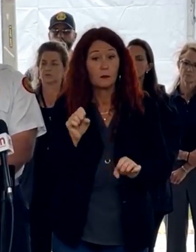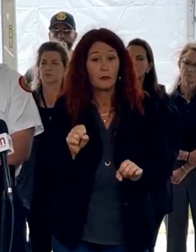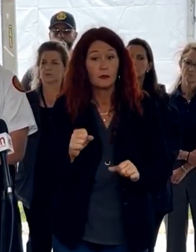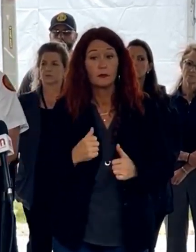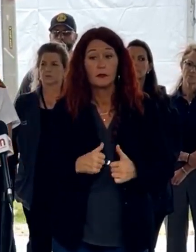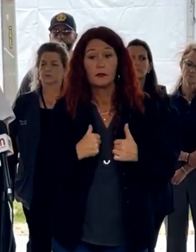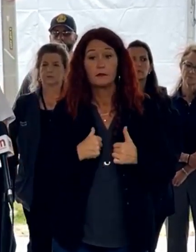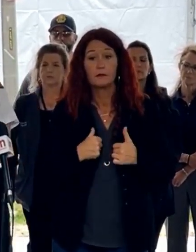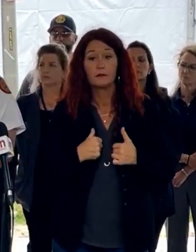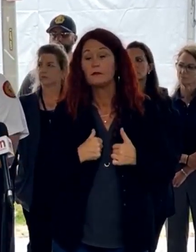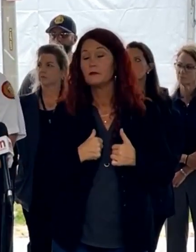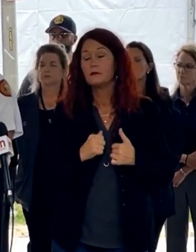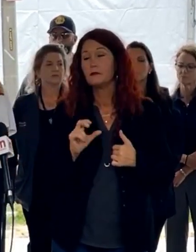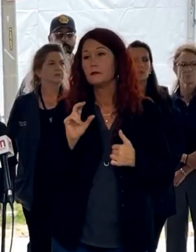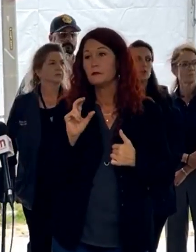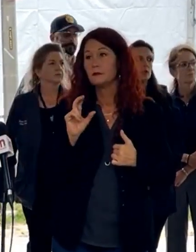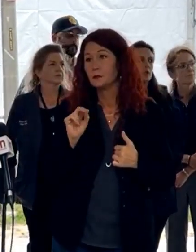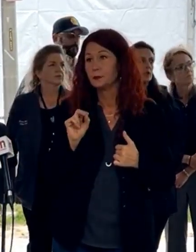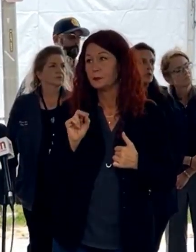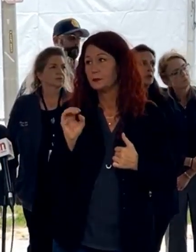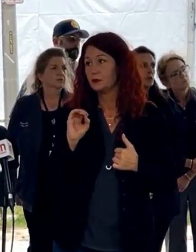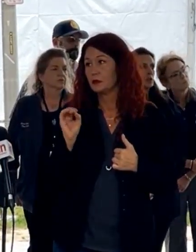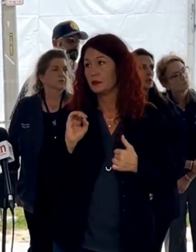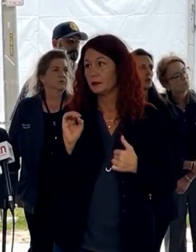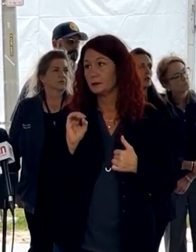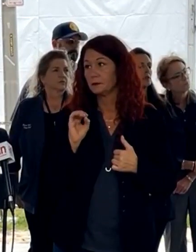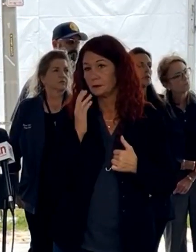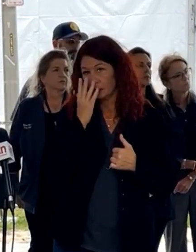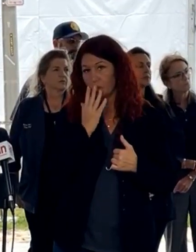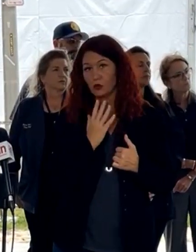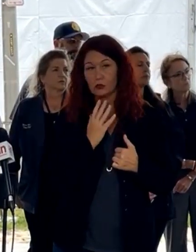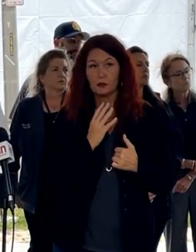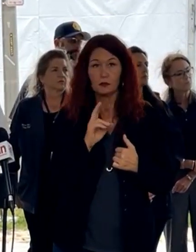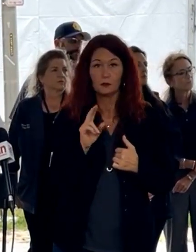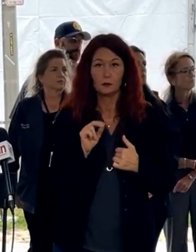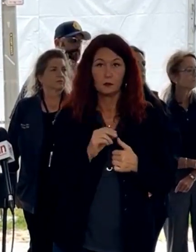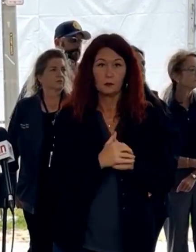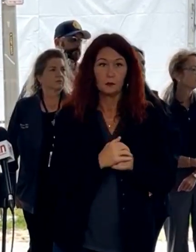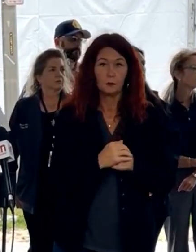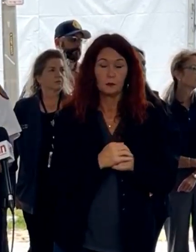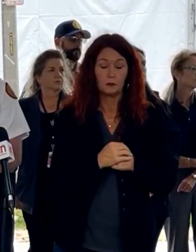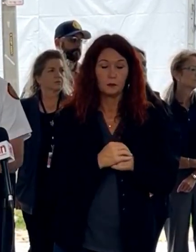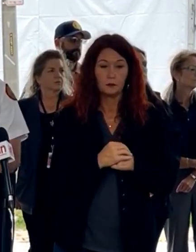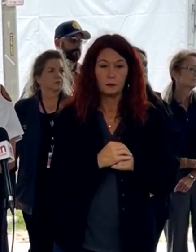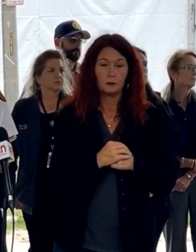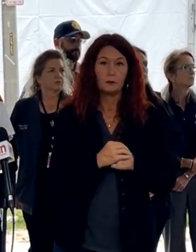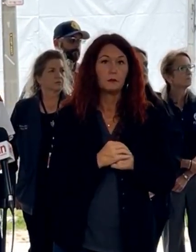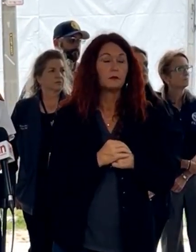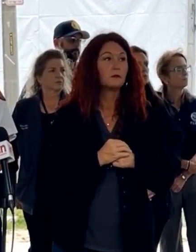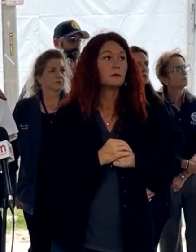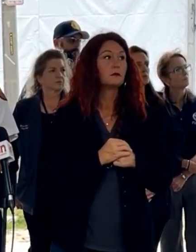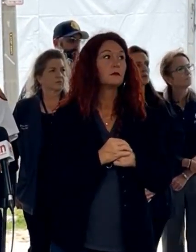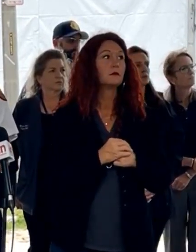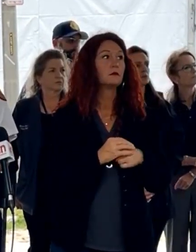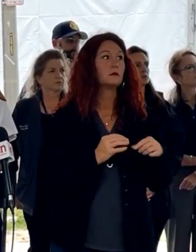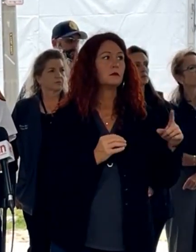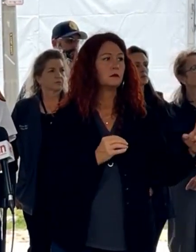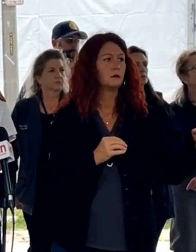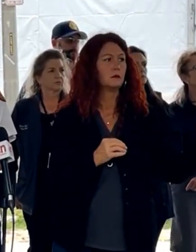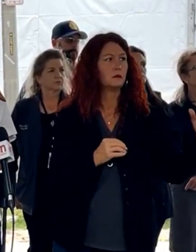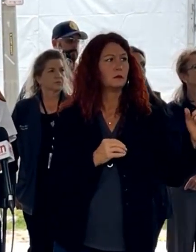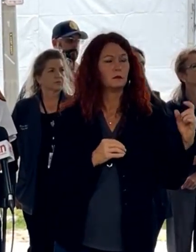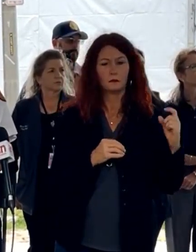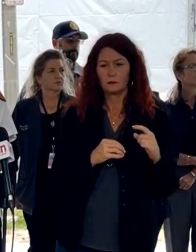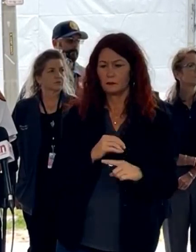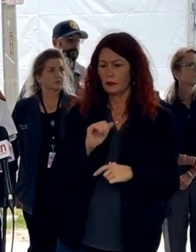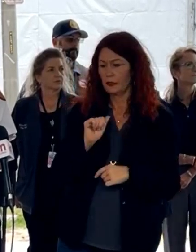in. Associated Press. This is all for Chief Kaminsky. There was a report that you're having issues with water in the parking garage.